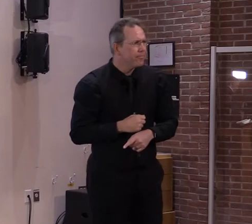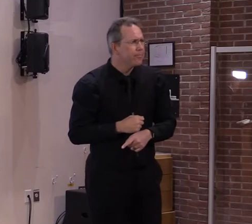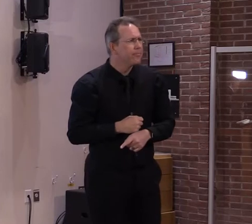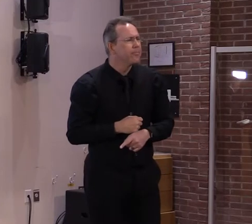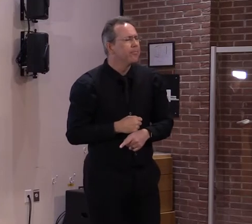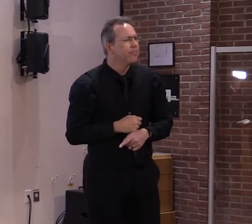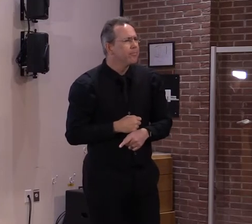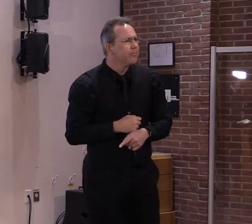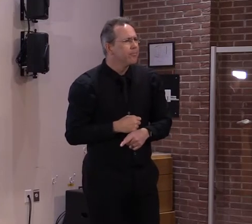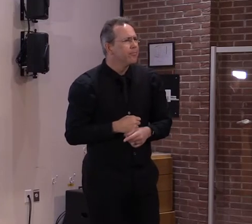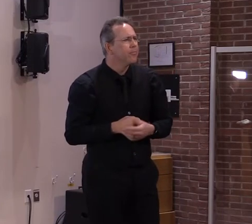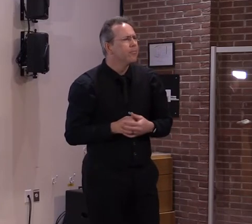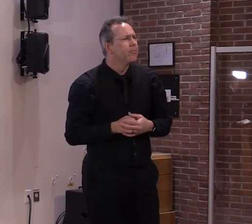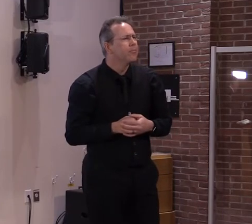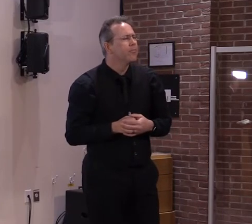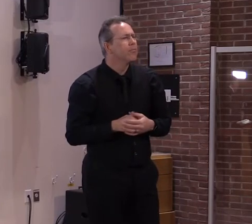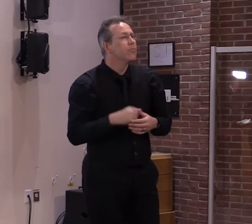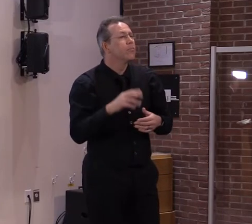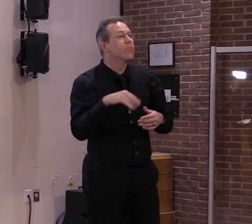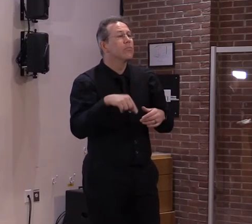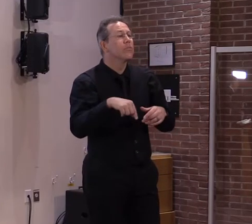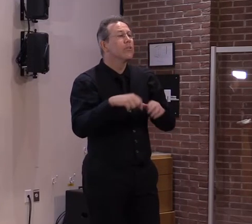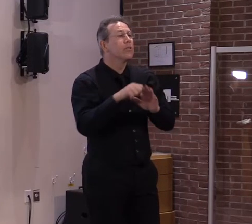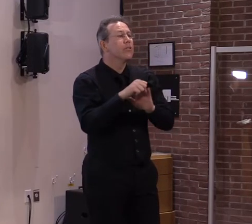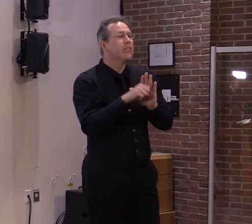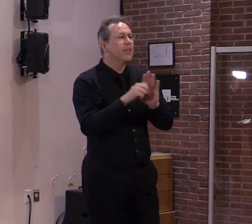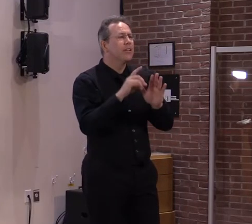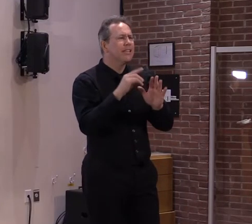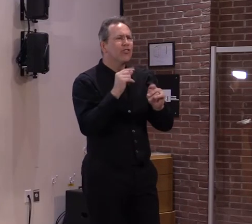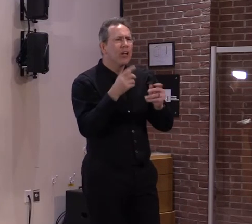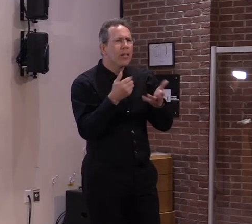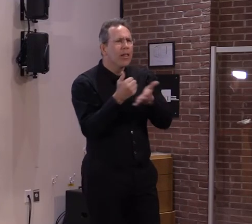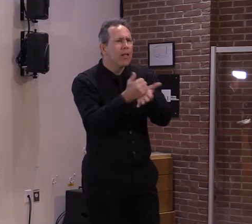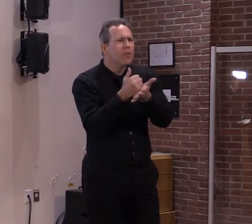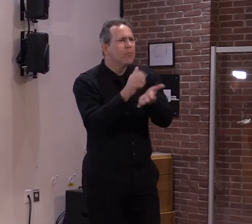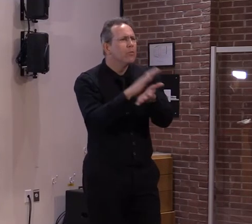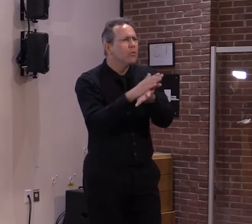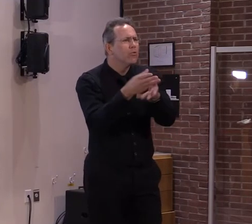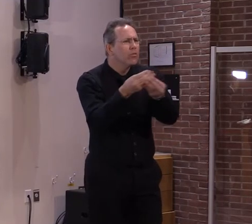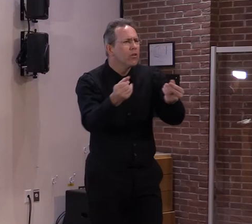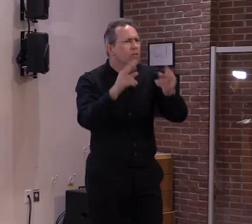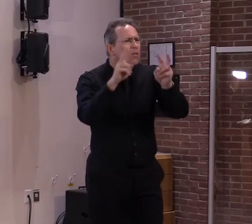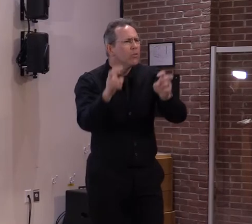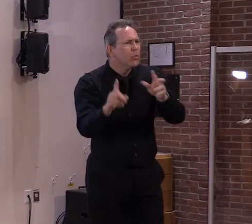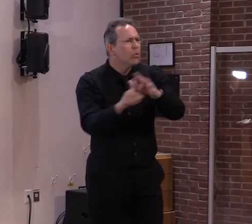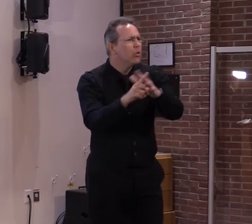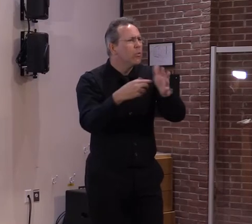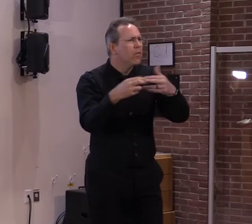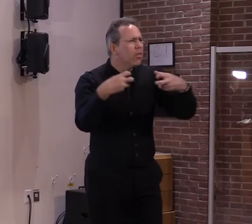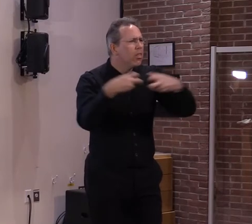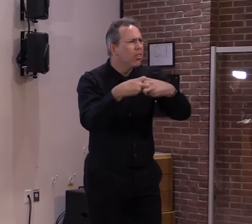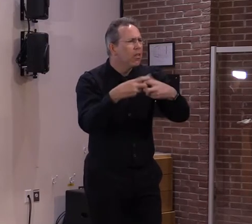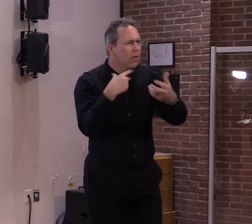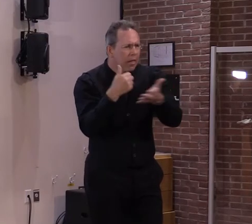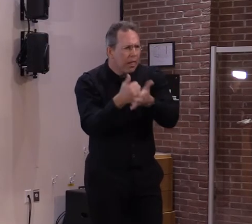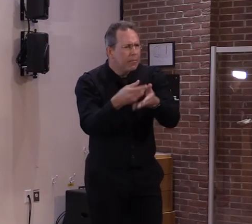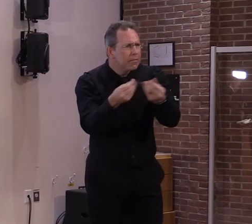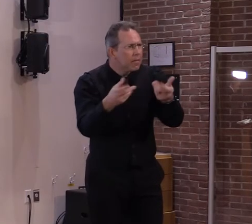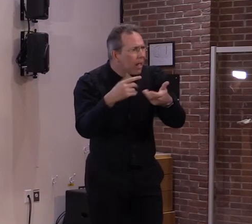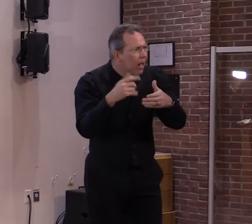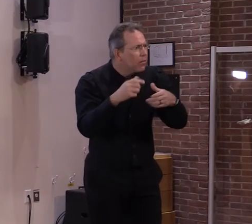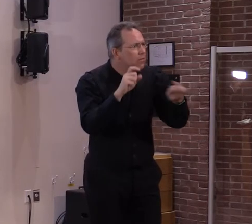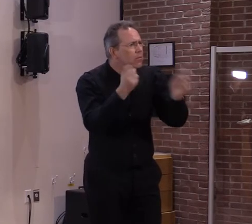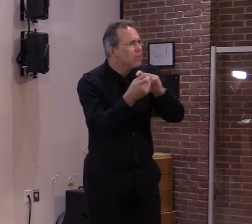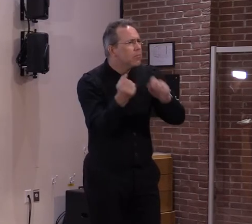of the operational barriers for returning to more in-person. You know, we have addressed the vaccination concern, and when our new